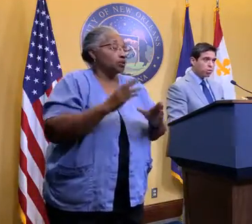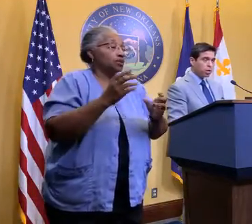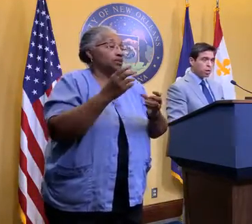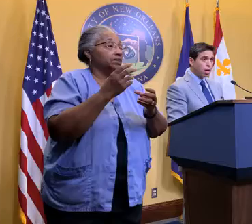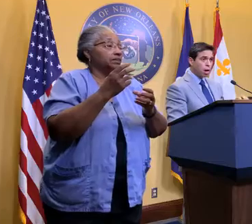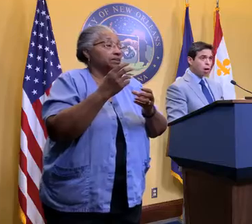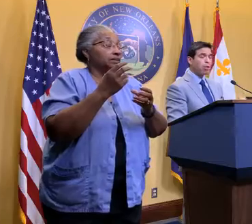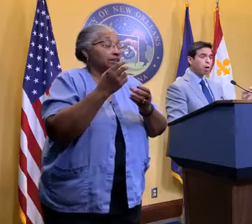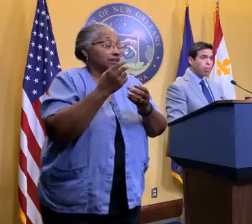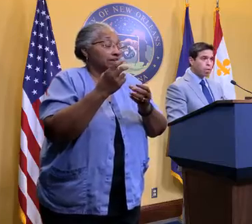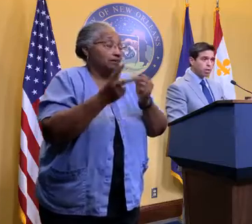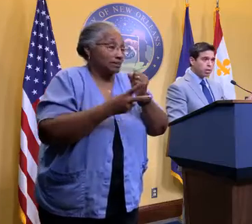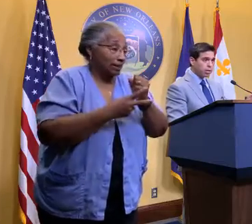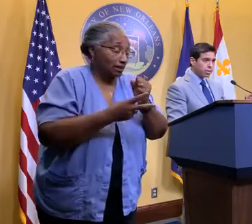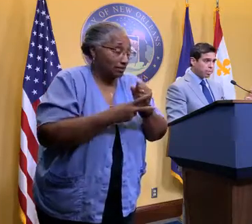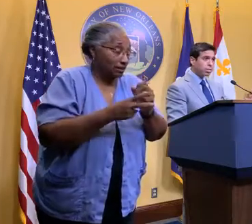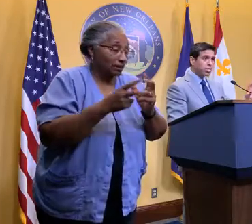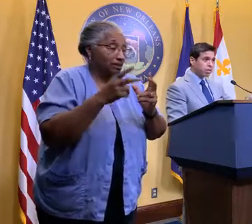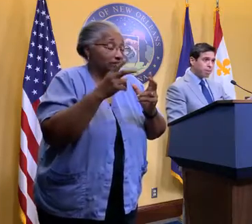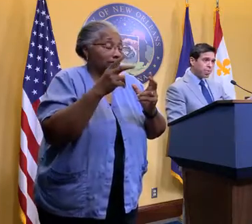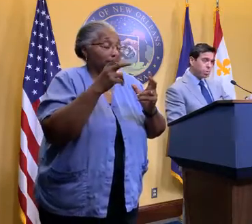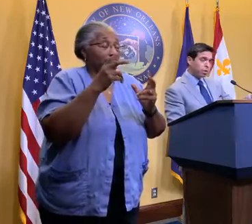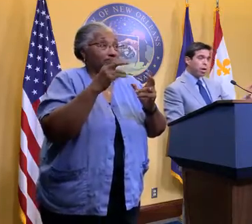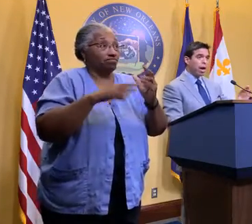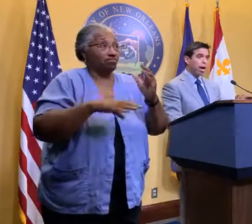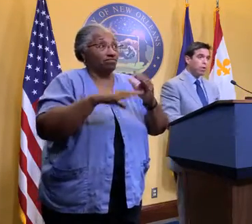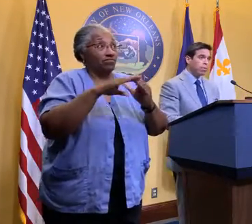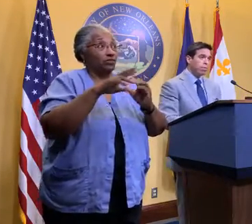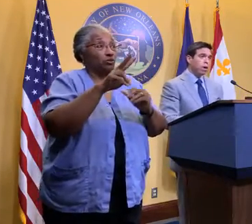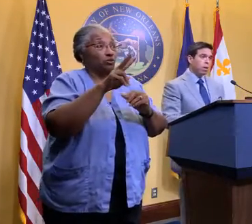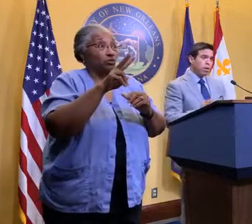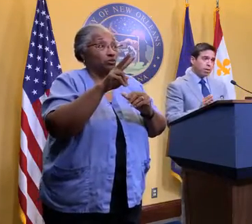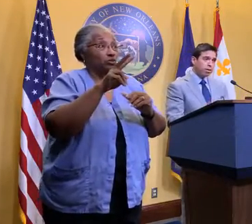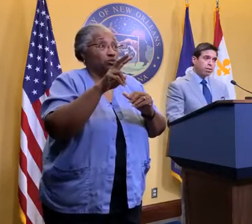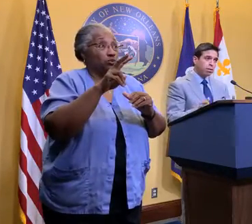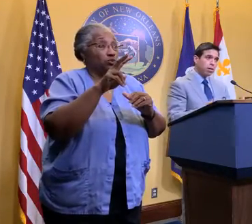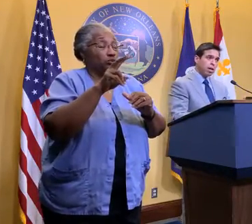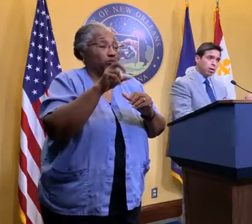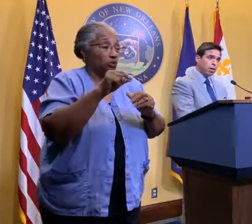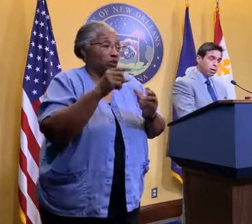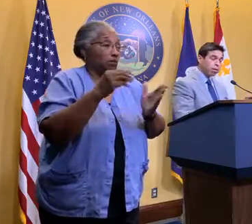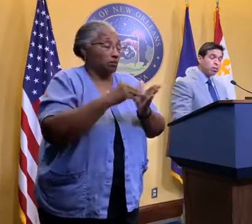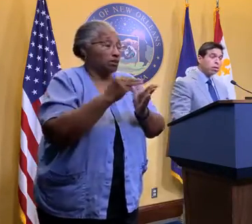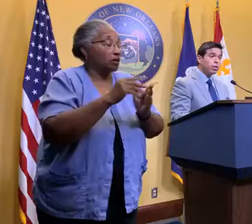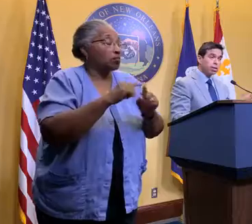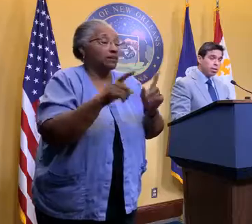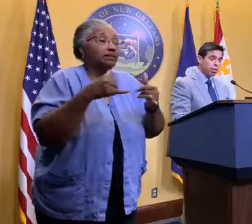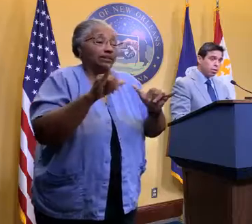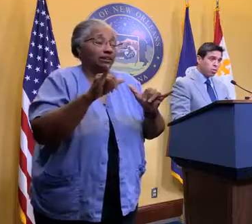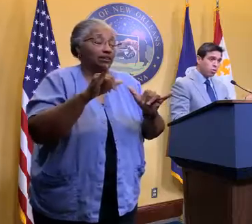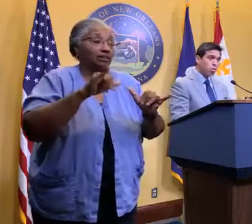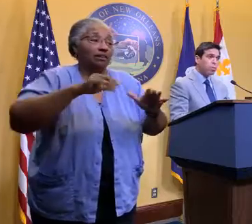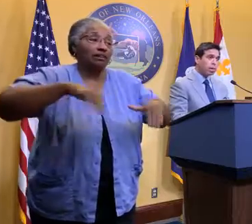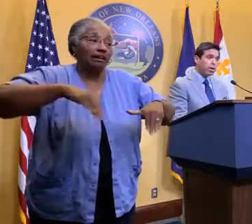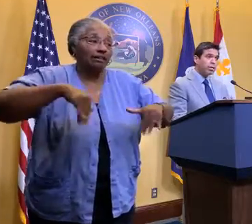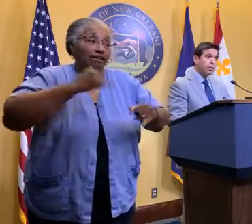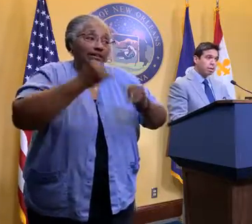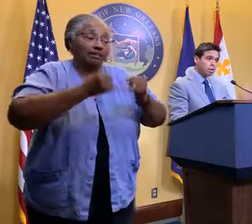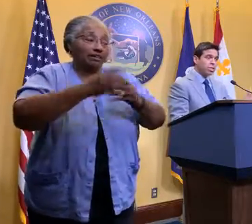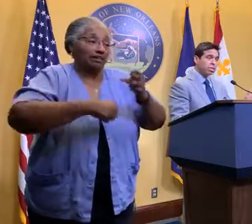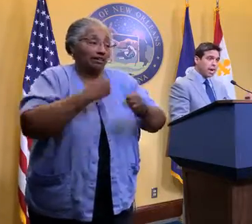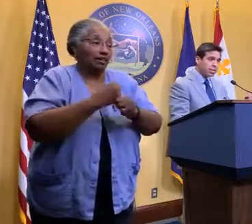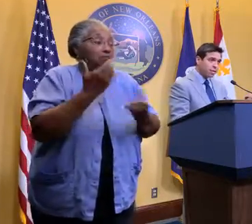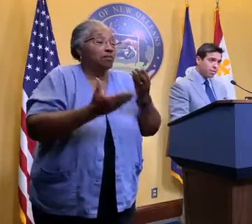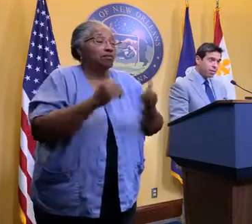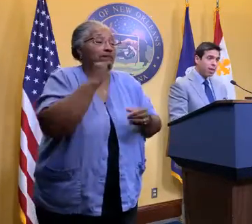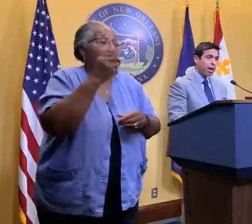and you'll also see our other operating savings up to $65 million. However, it's still not the end of the year, so we may not